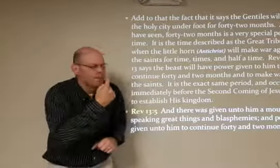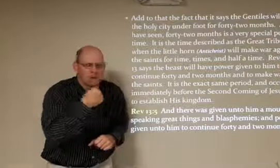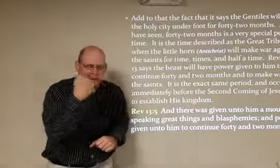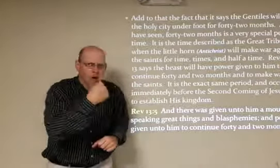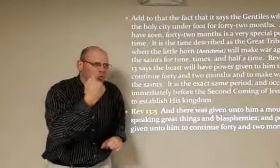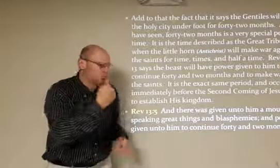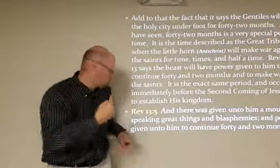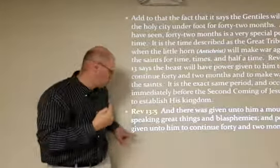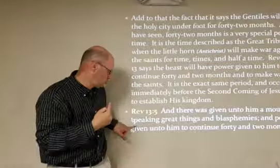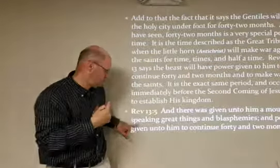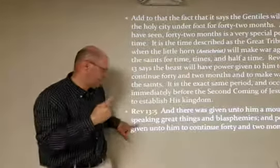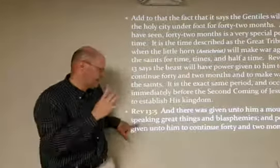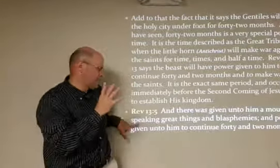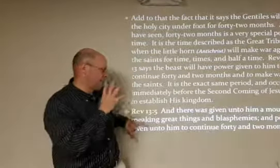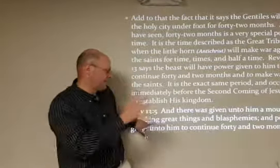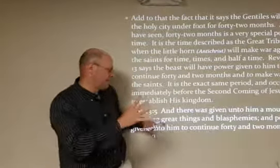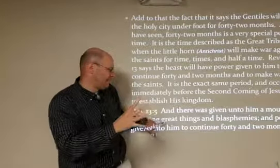speaking great things,